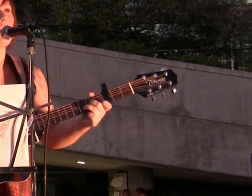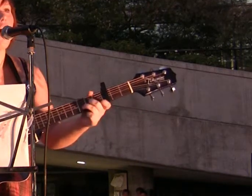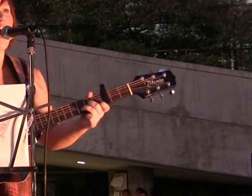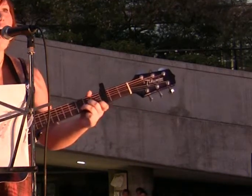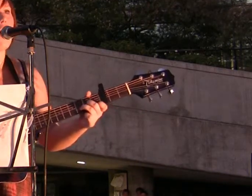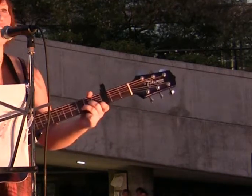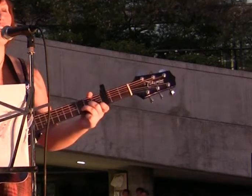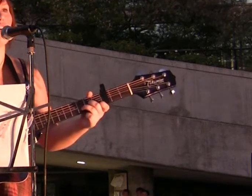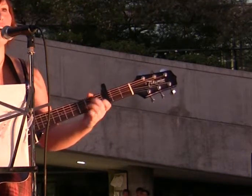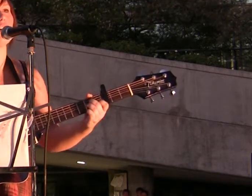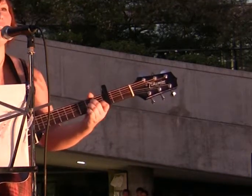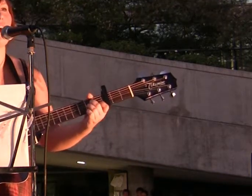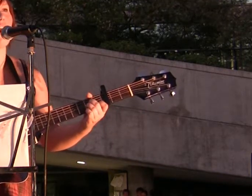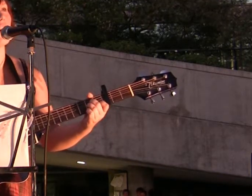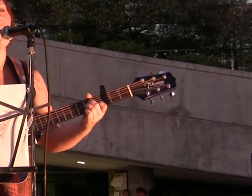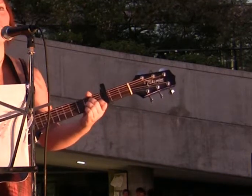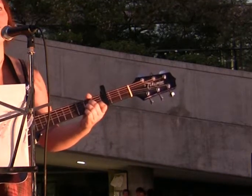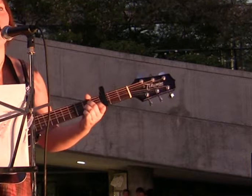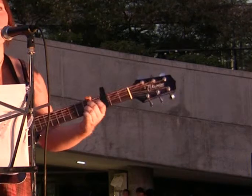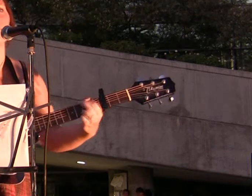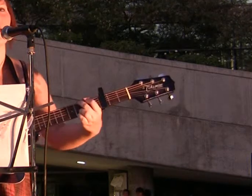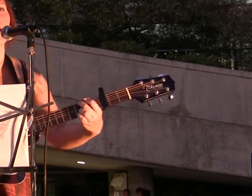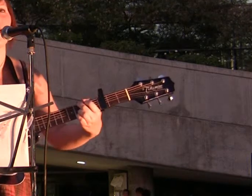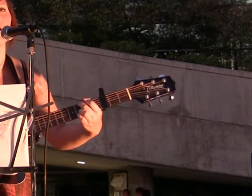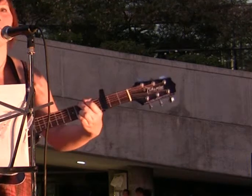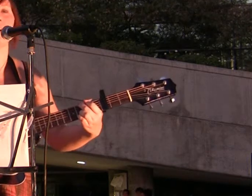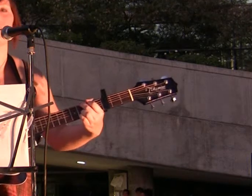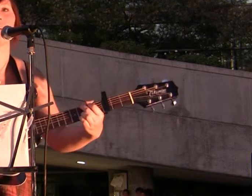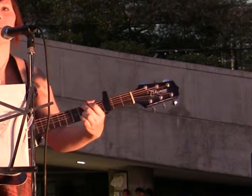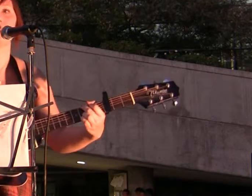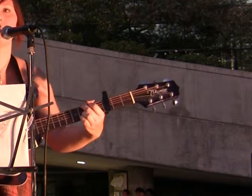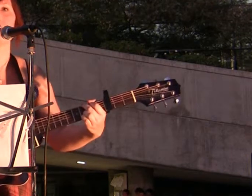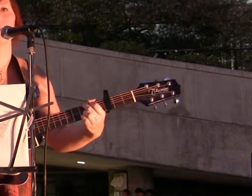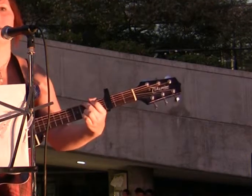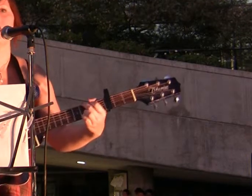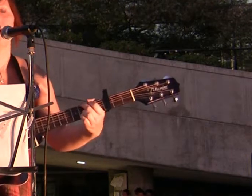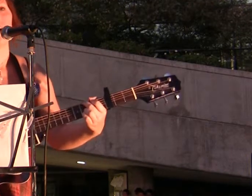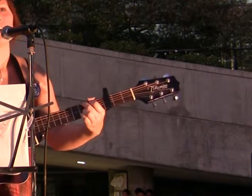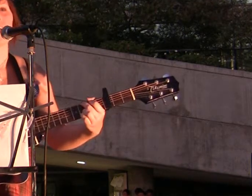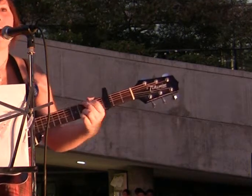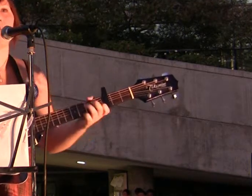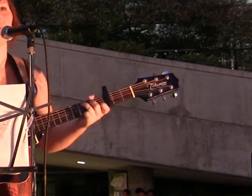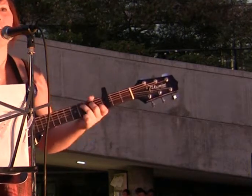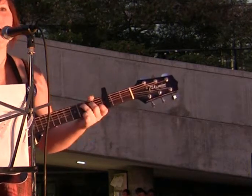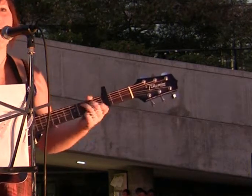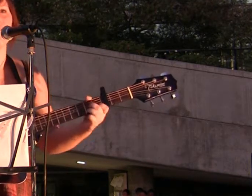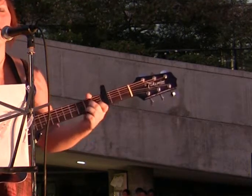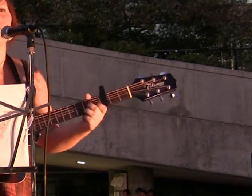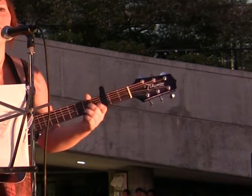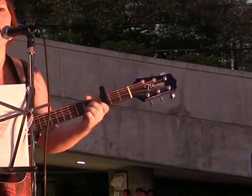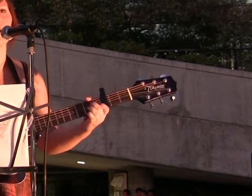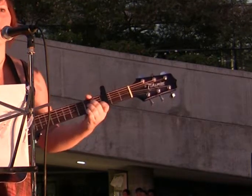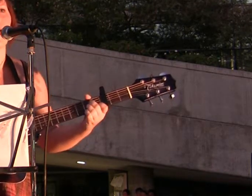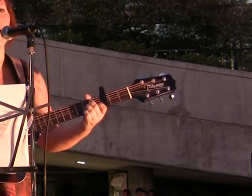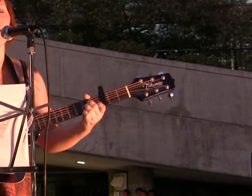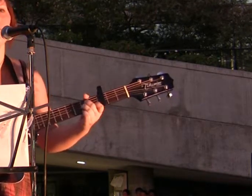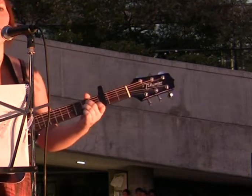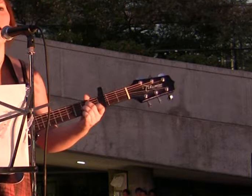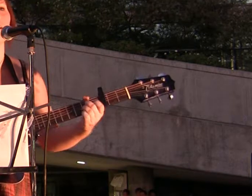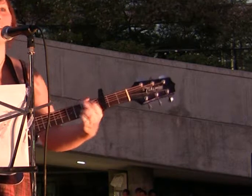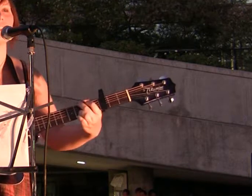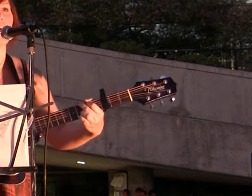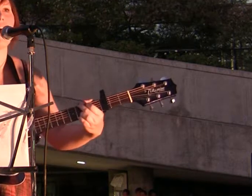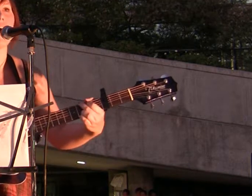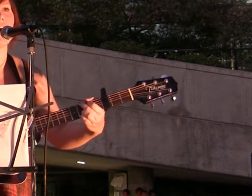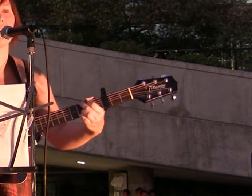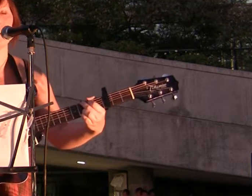And we all could learn from him. Yeah, I will never forget